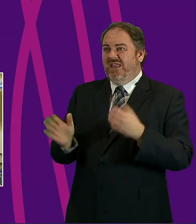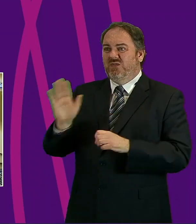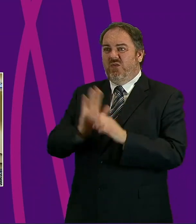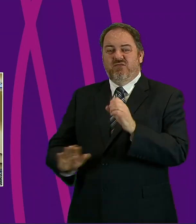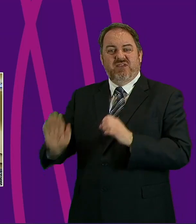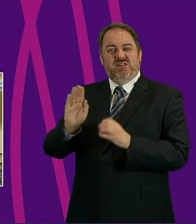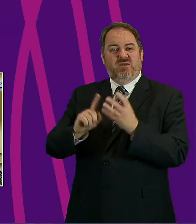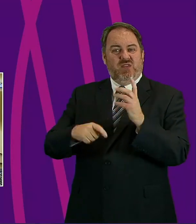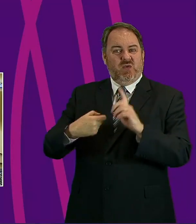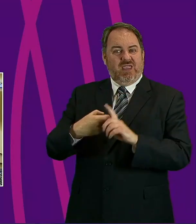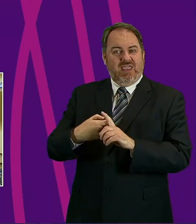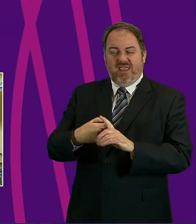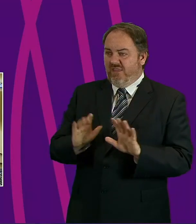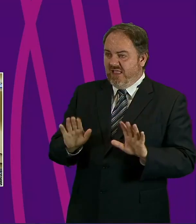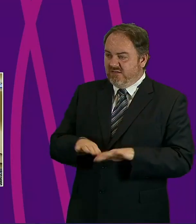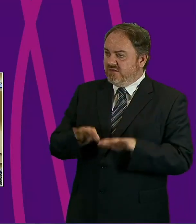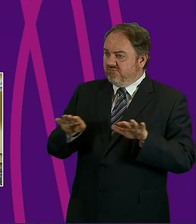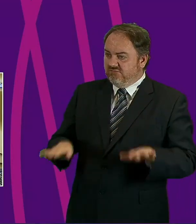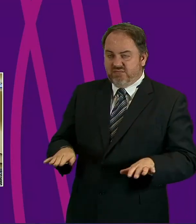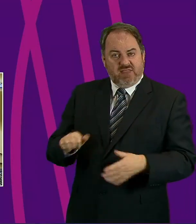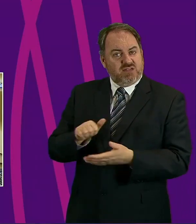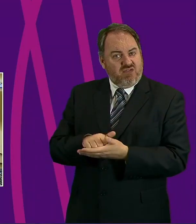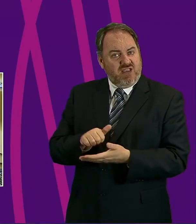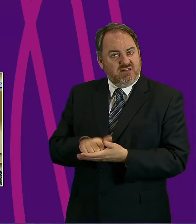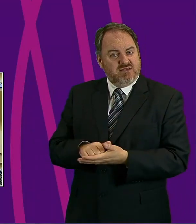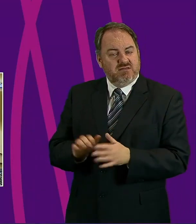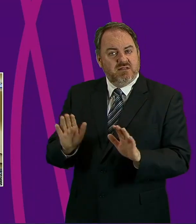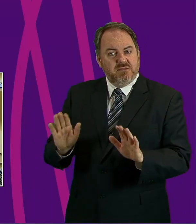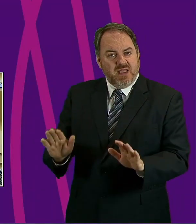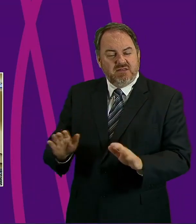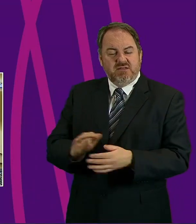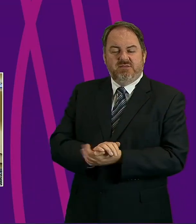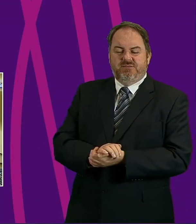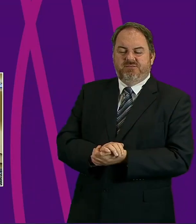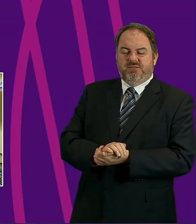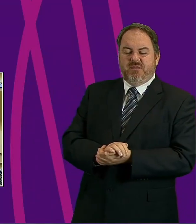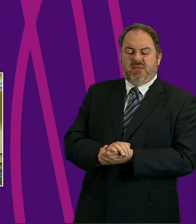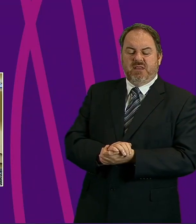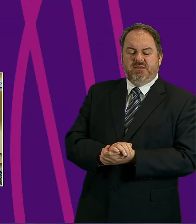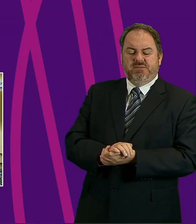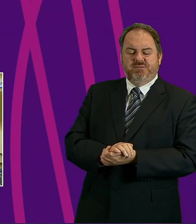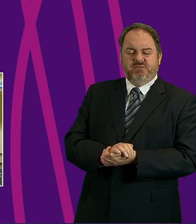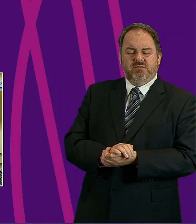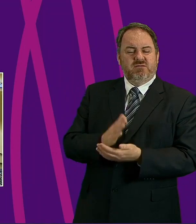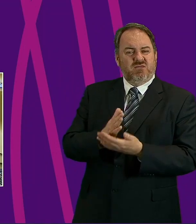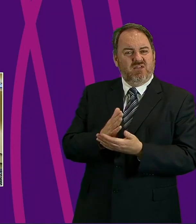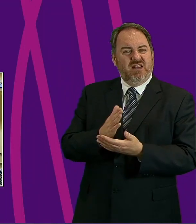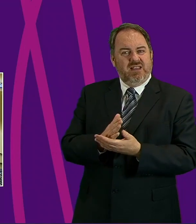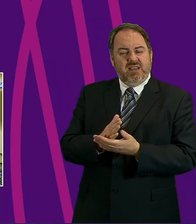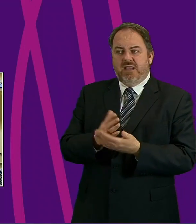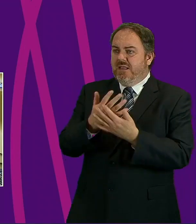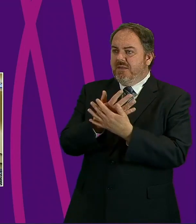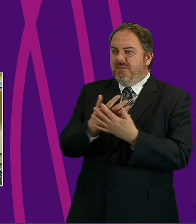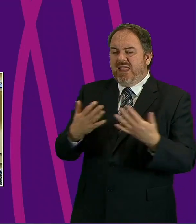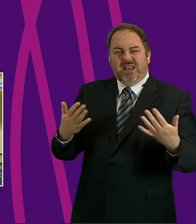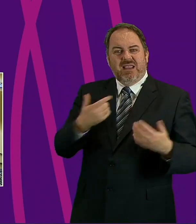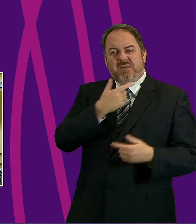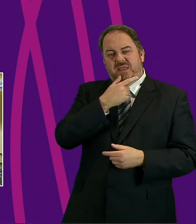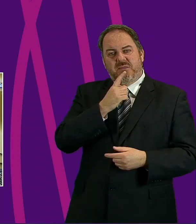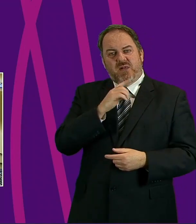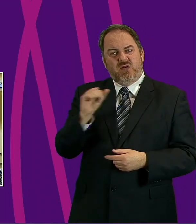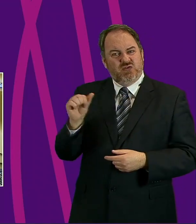and rightly so in my view. But I think people would have be right to be very concerned